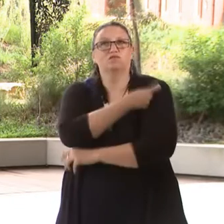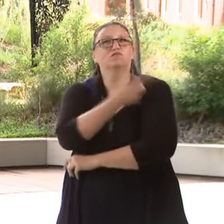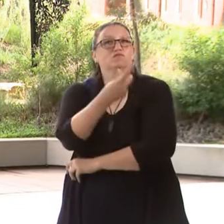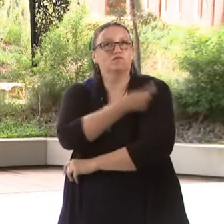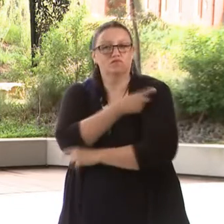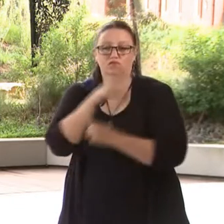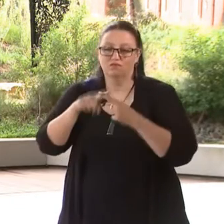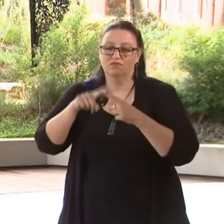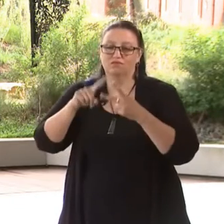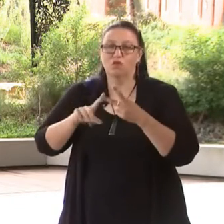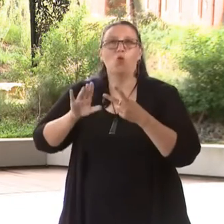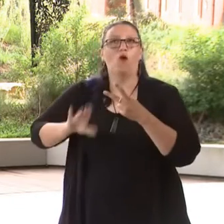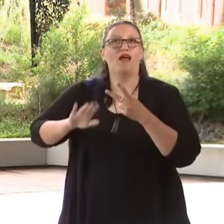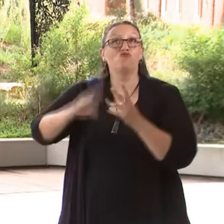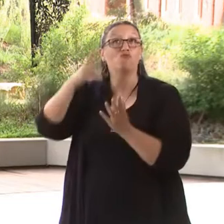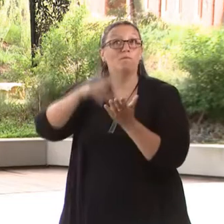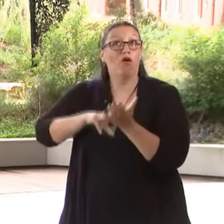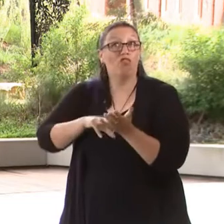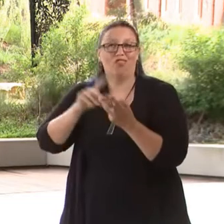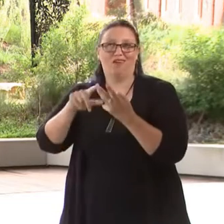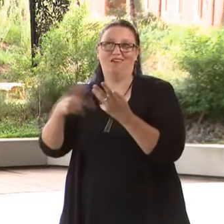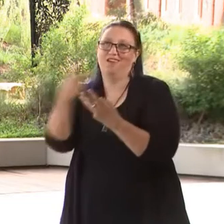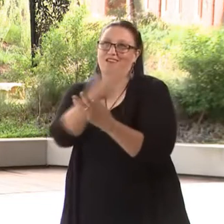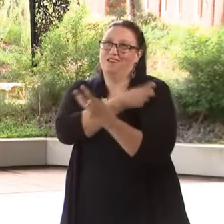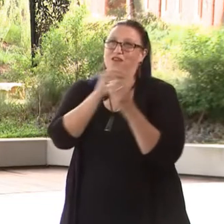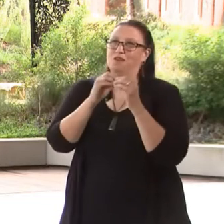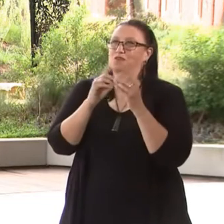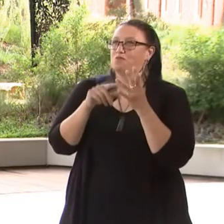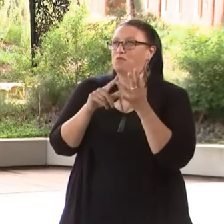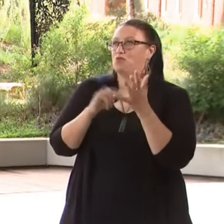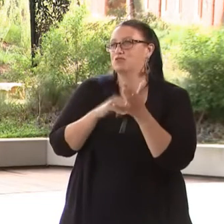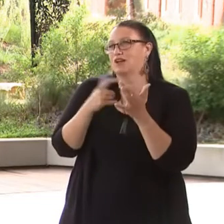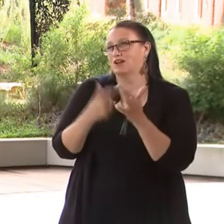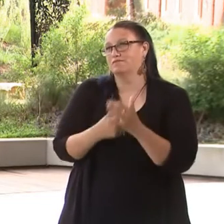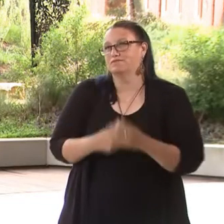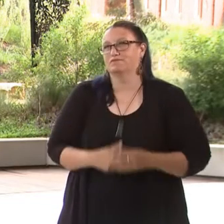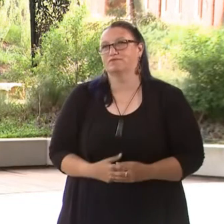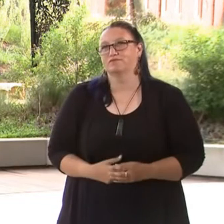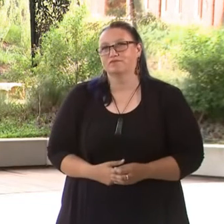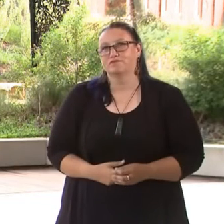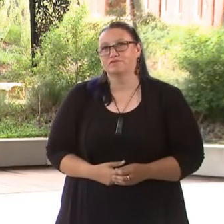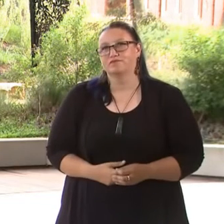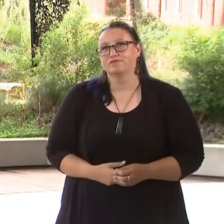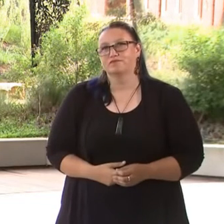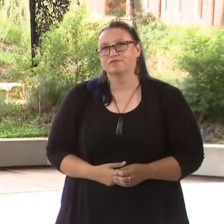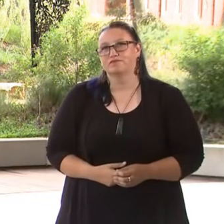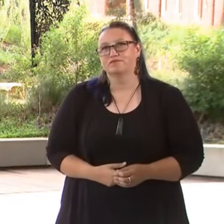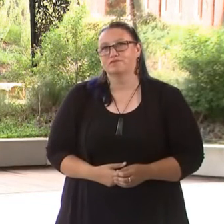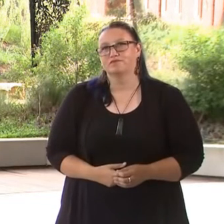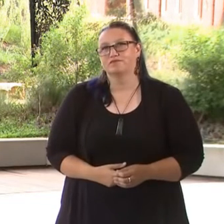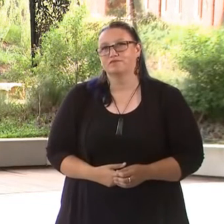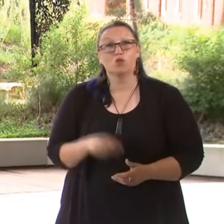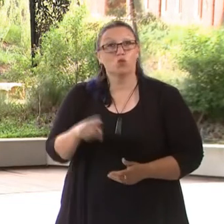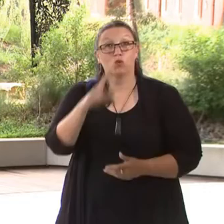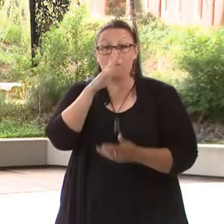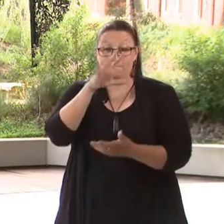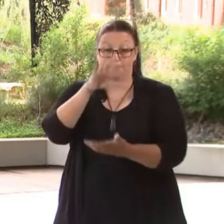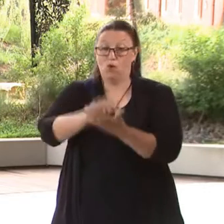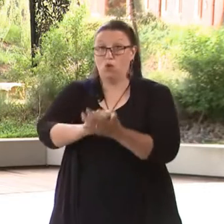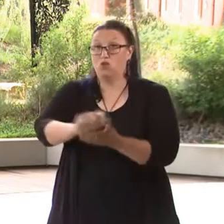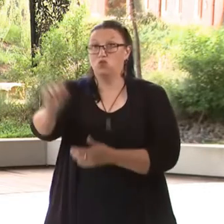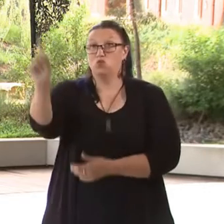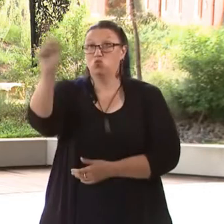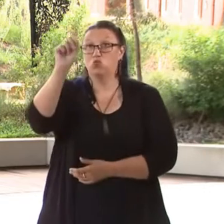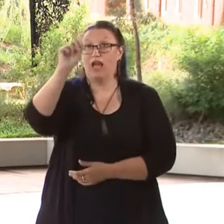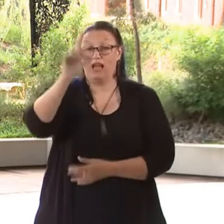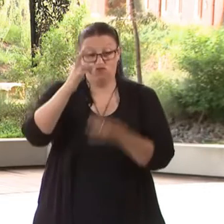3-month interval in any one of our 40 centres right across the state. You can make that booking today, and if you do that, you'll ensure that you continue to